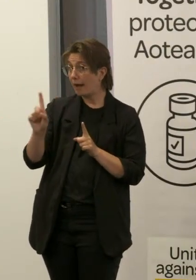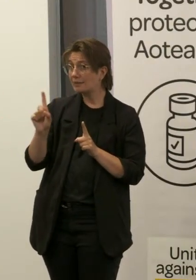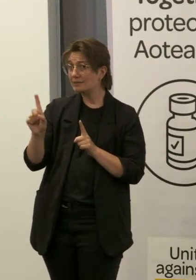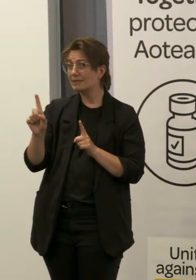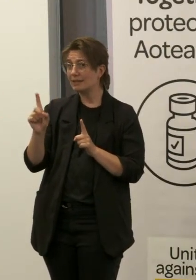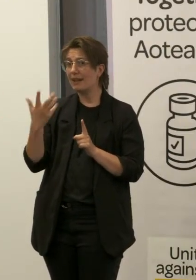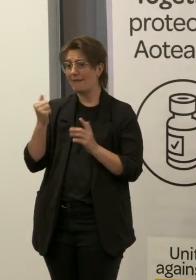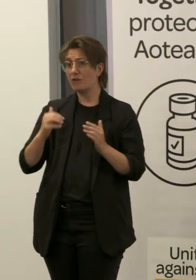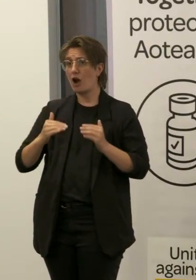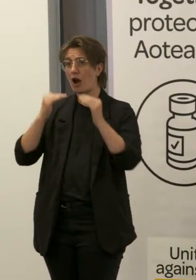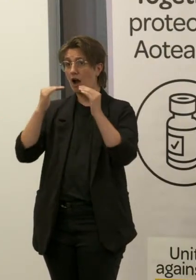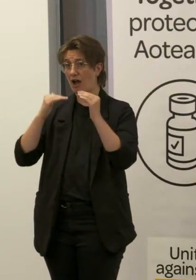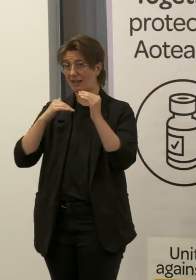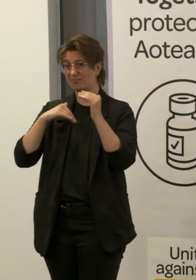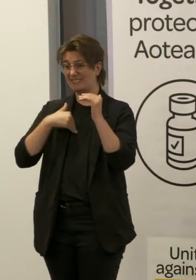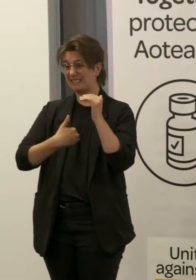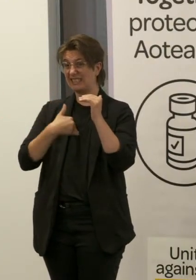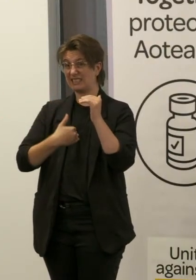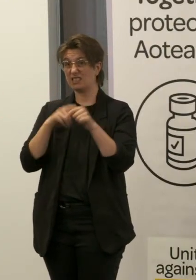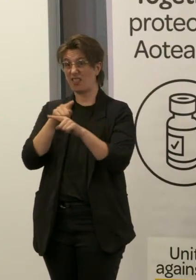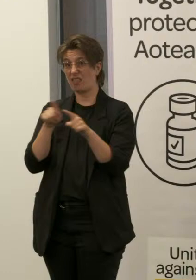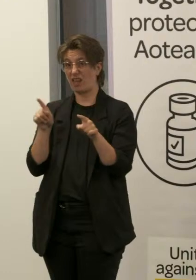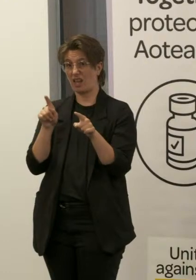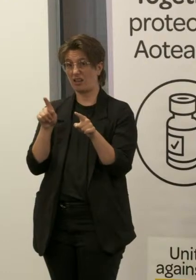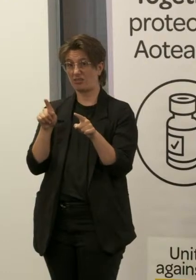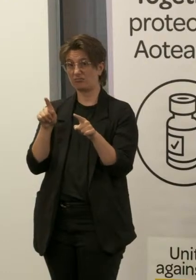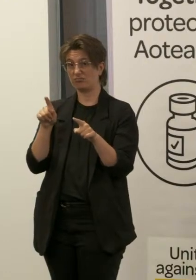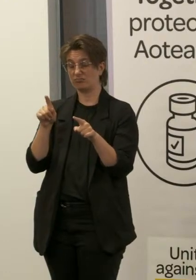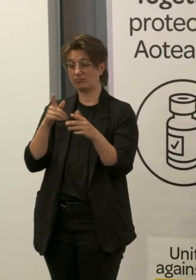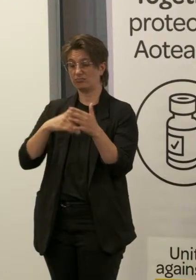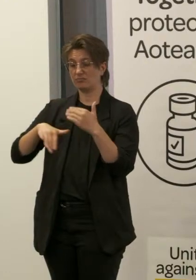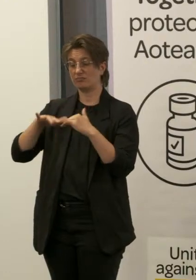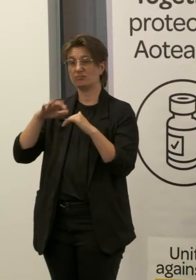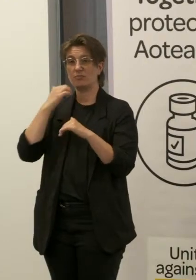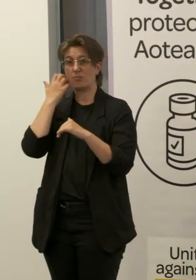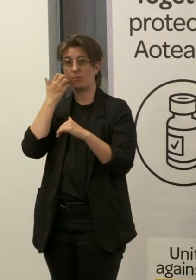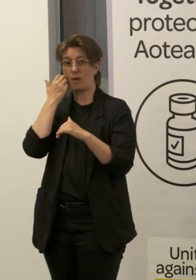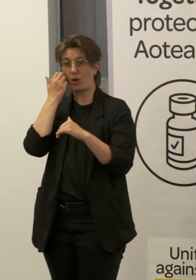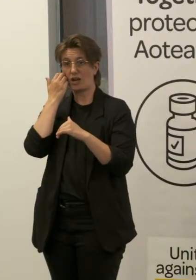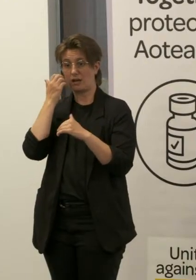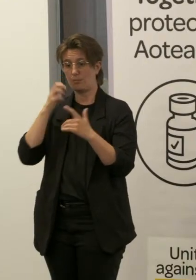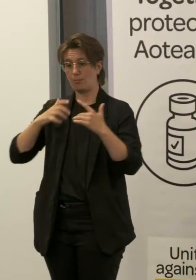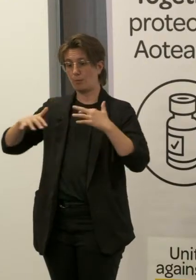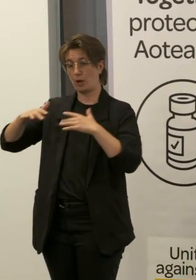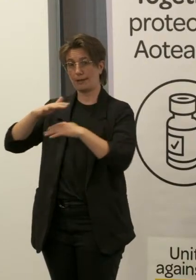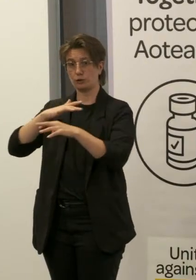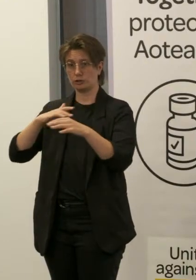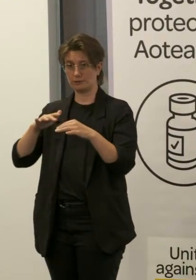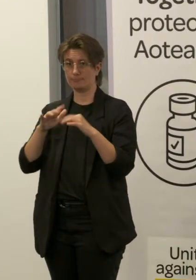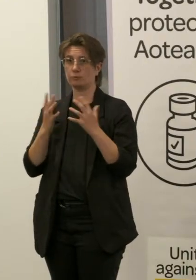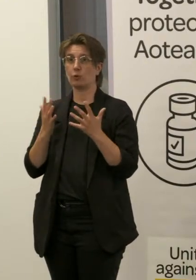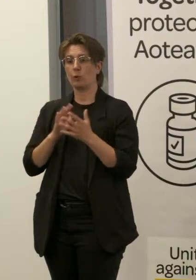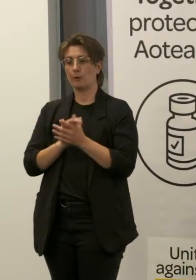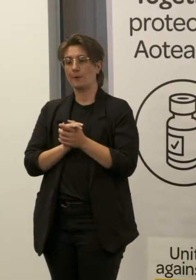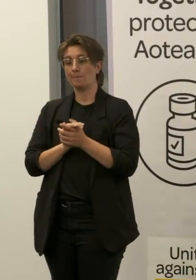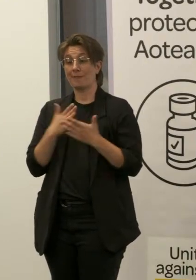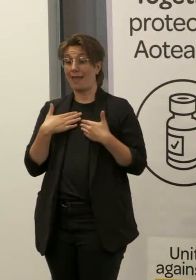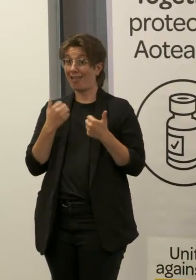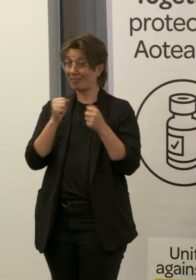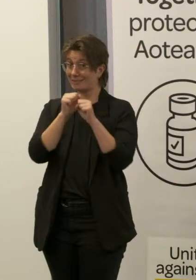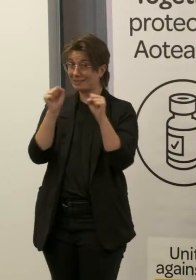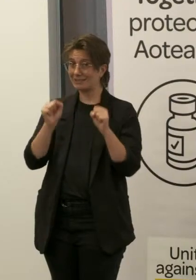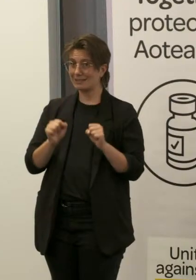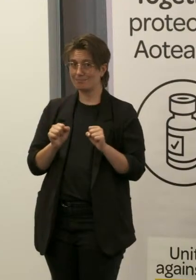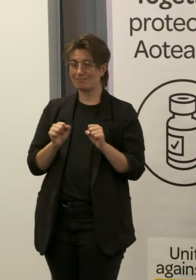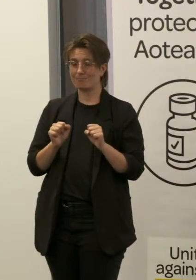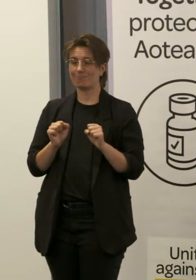high need amongst our Māori population. And I don't think as a health system we should ever take for granted any